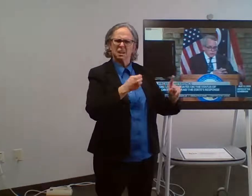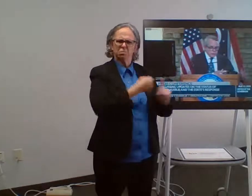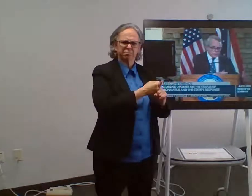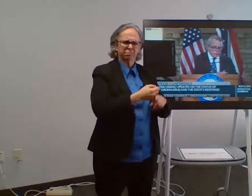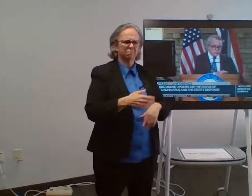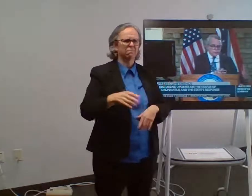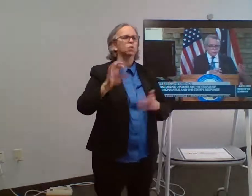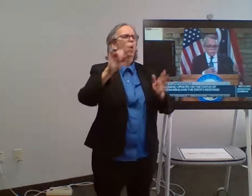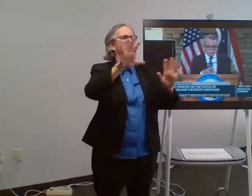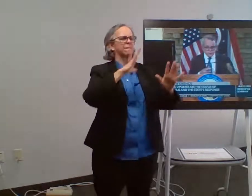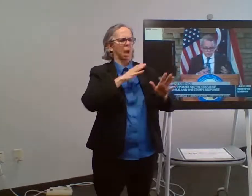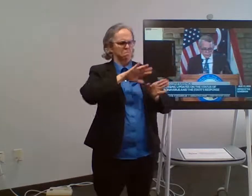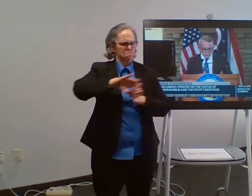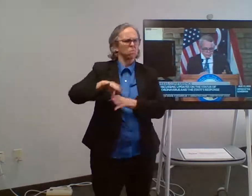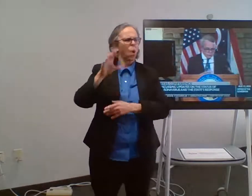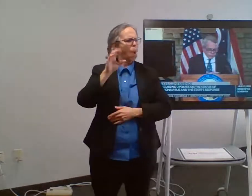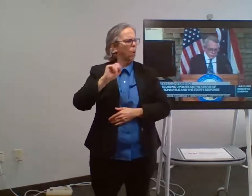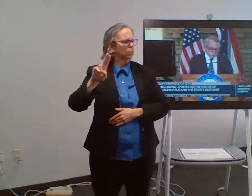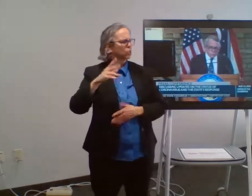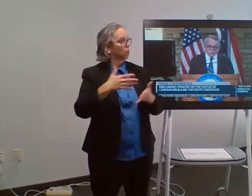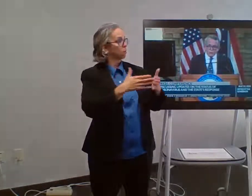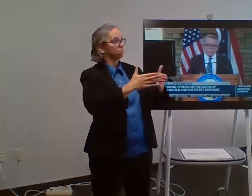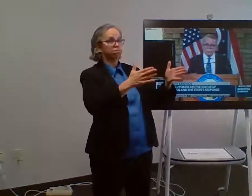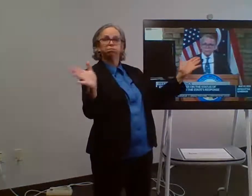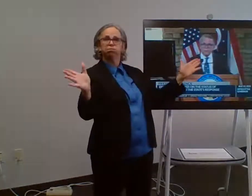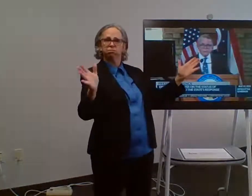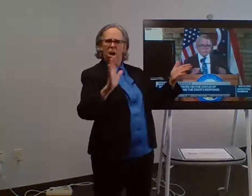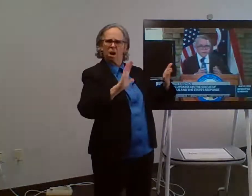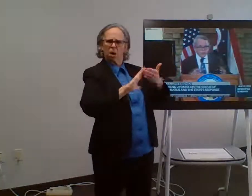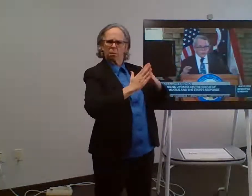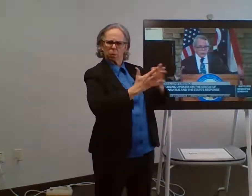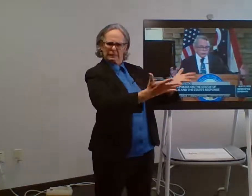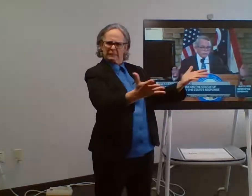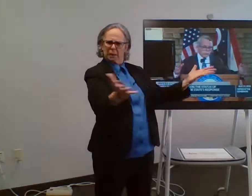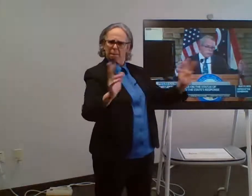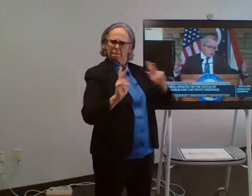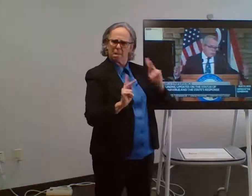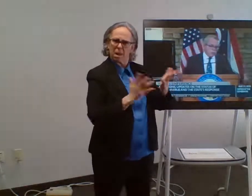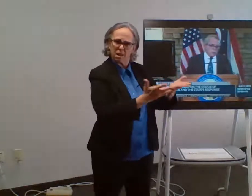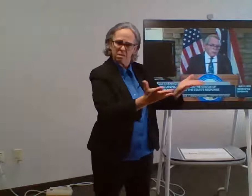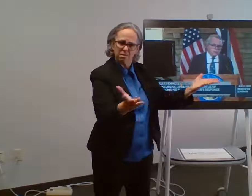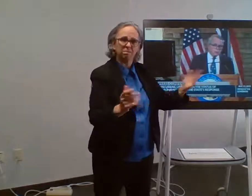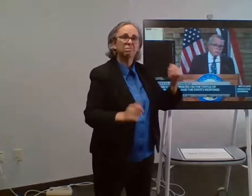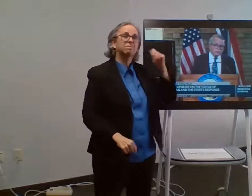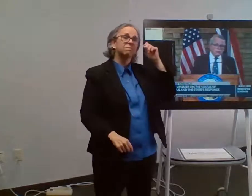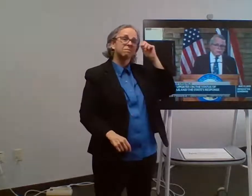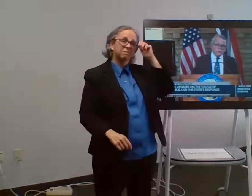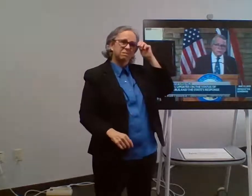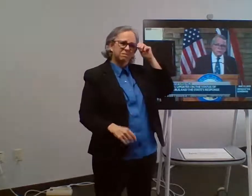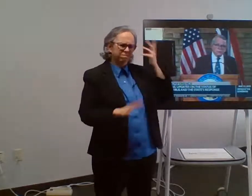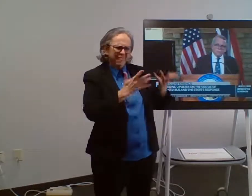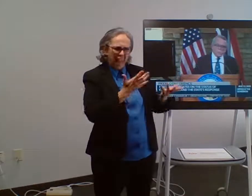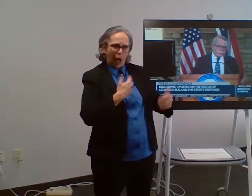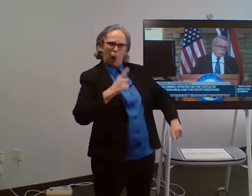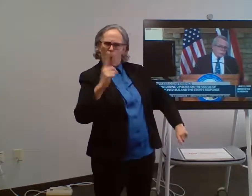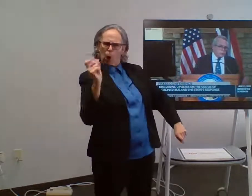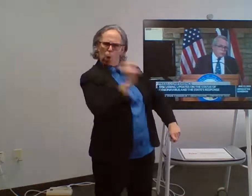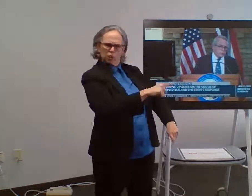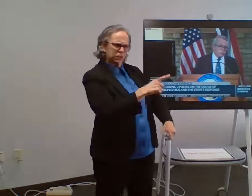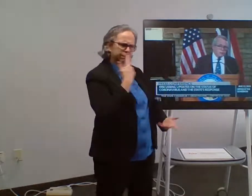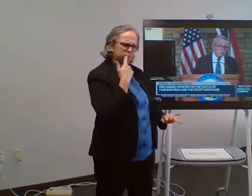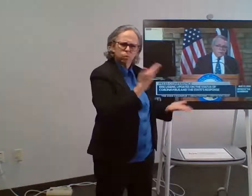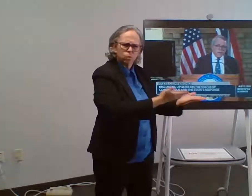the Ohio State athletes that were being tested and you all were monitoring, but let's take it out into the world of high